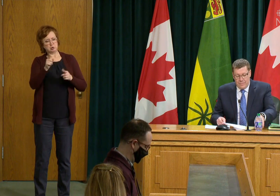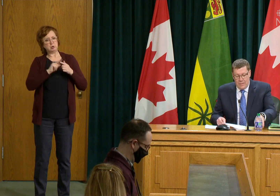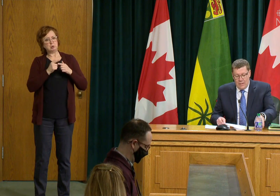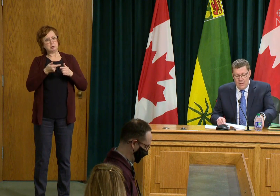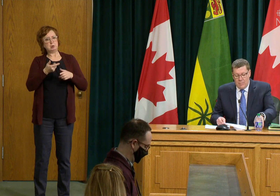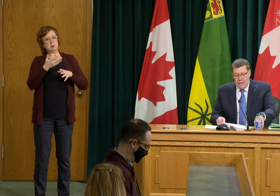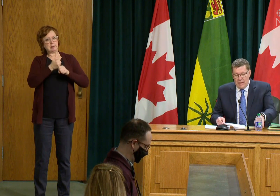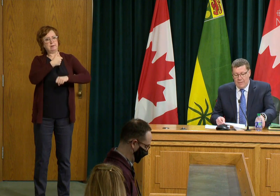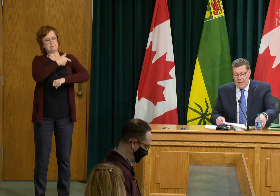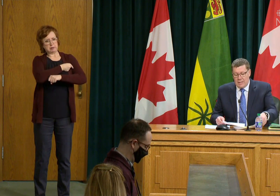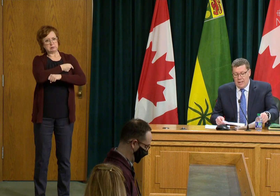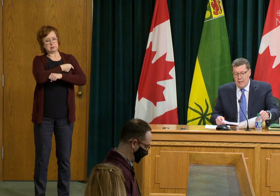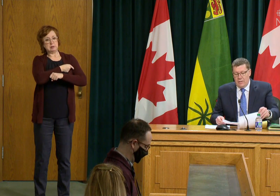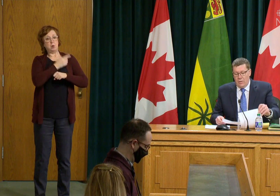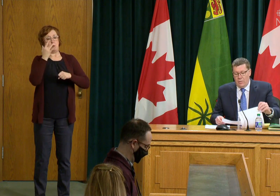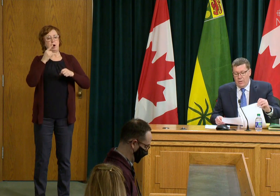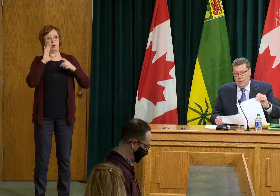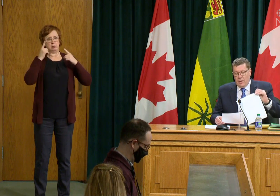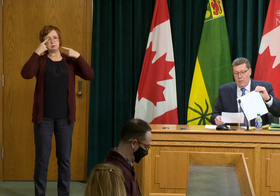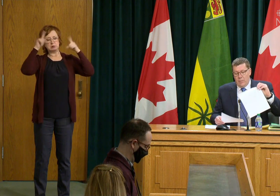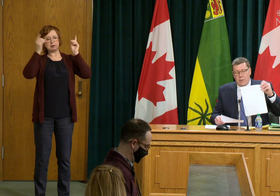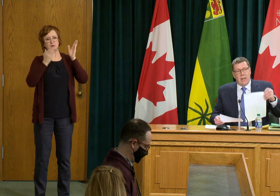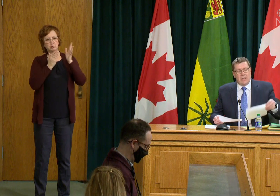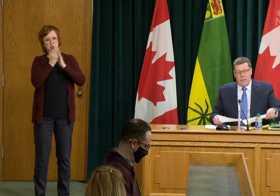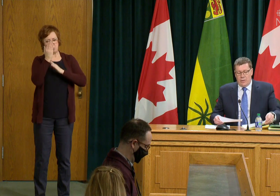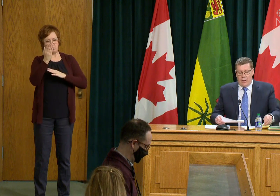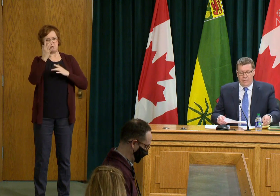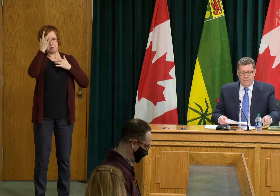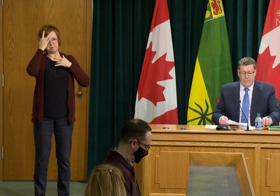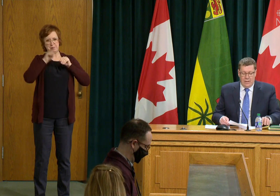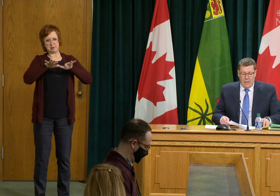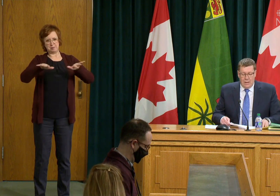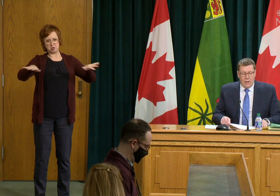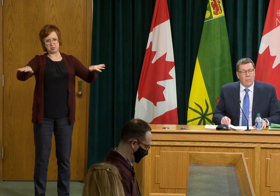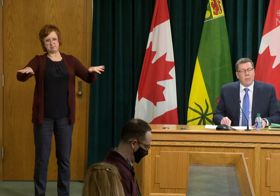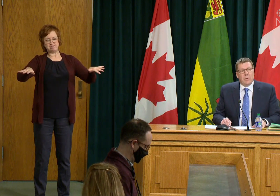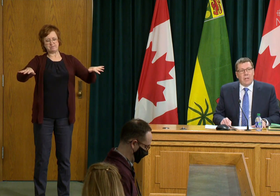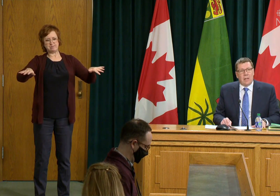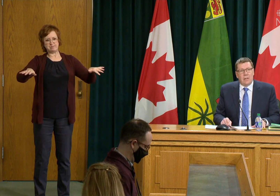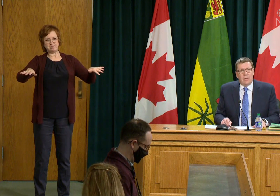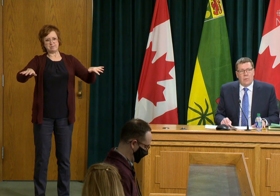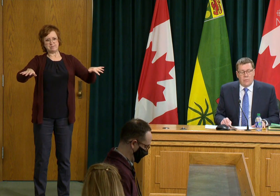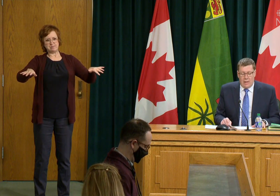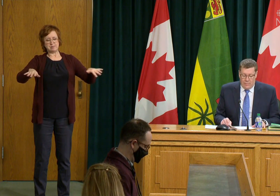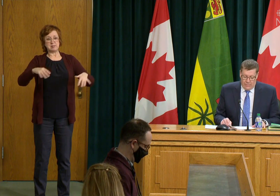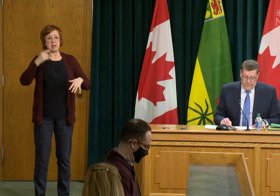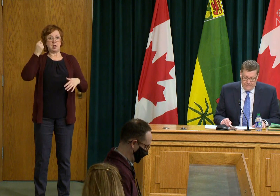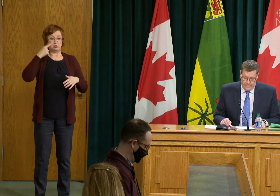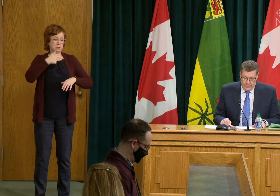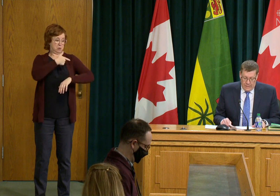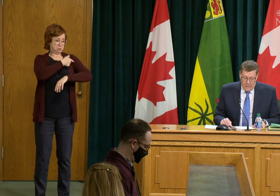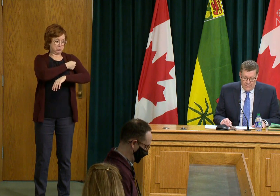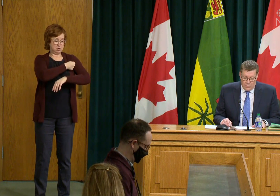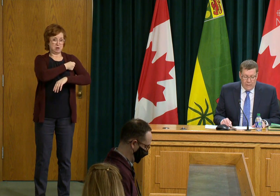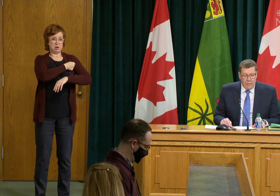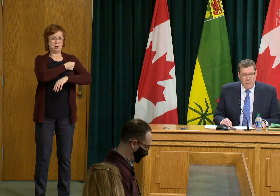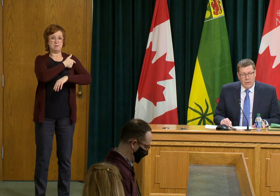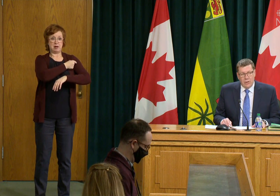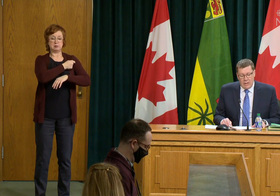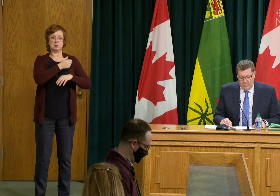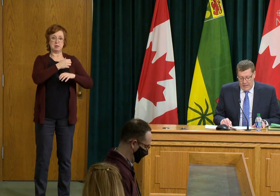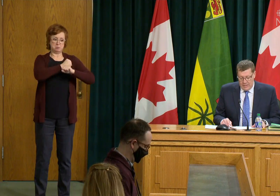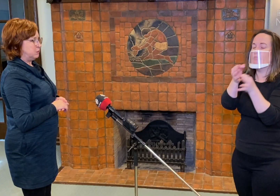her first language. She says American Sign Language has its own specific grammatical rules and expressions different than